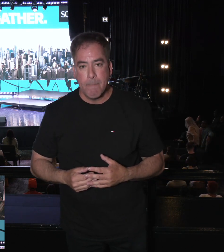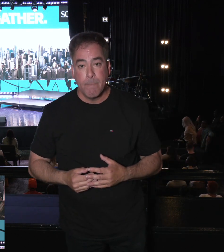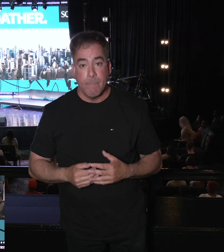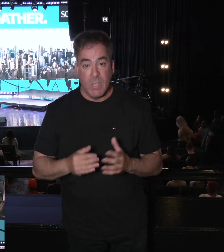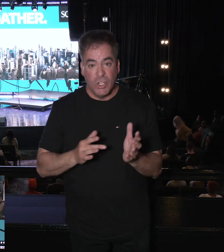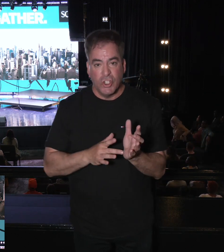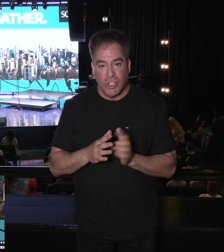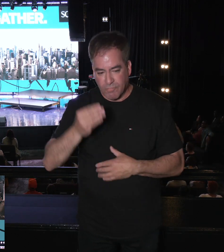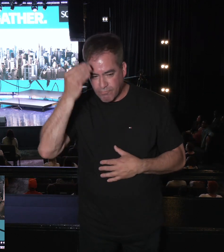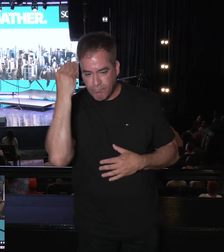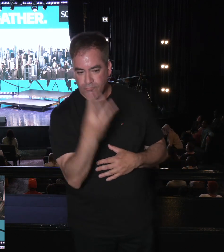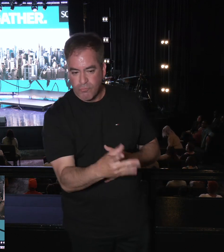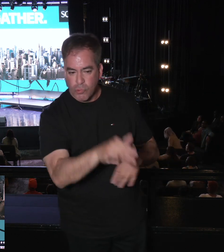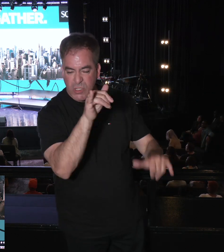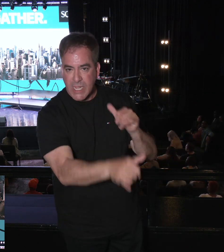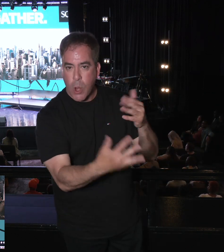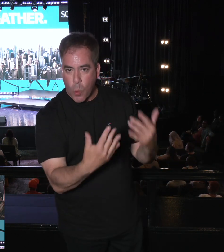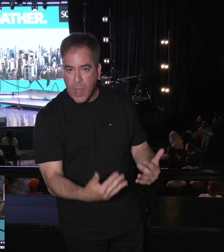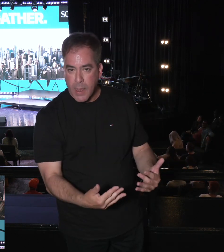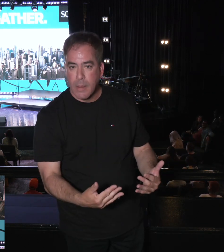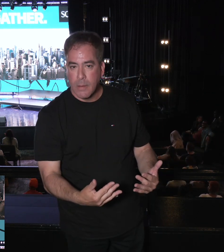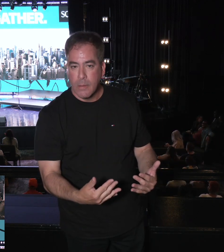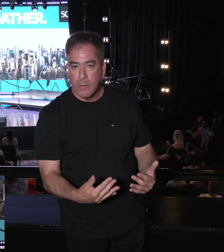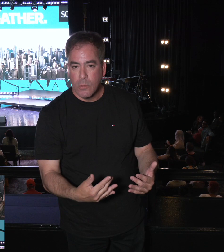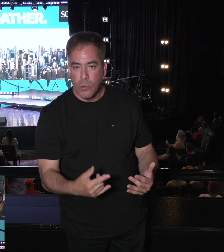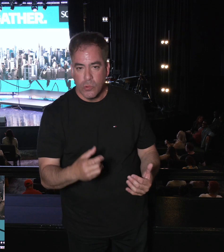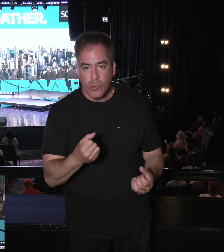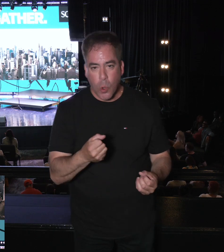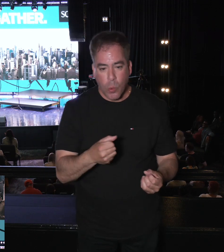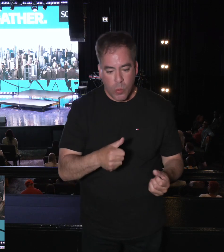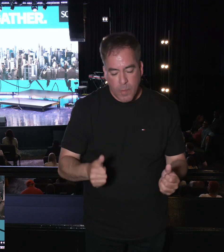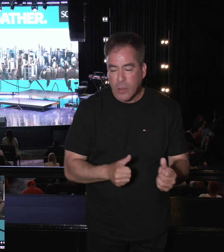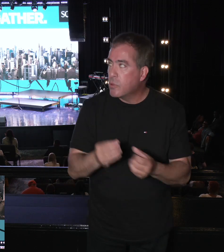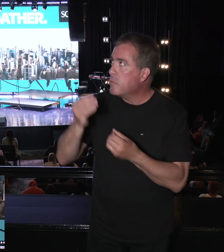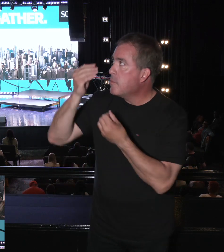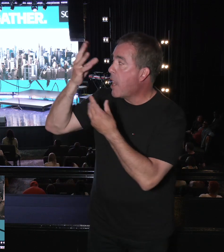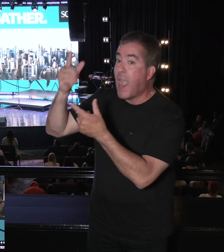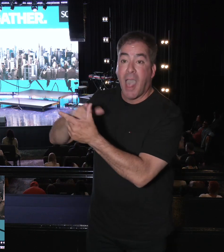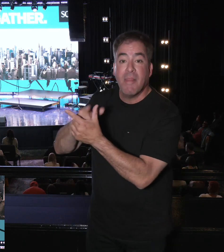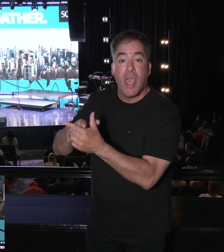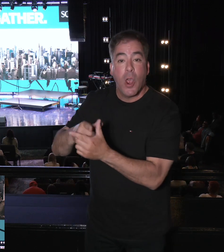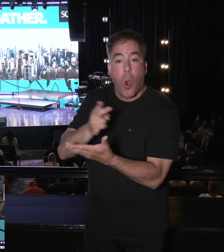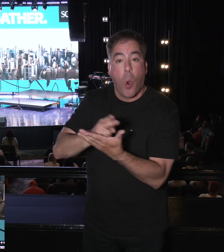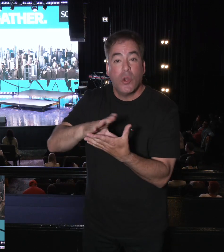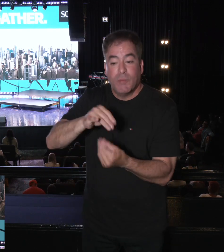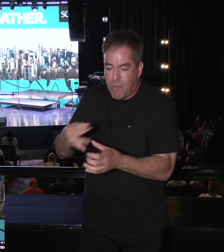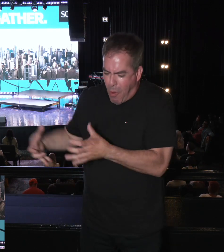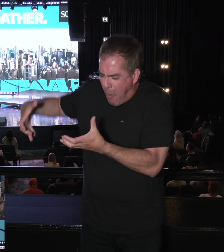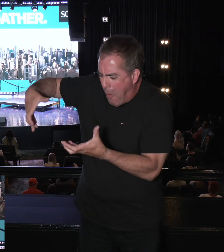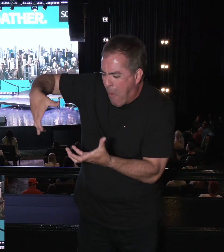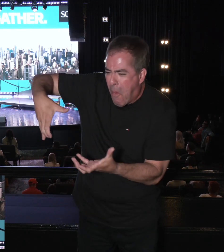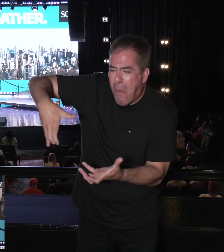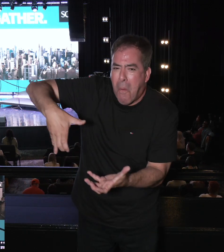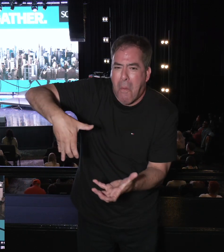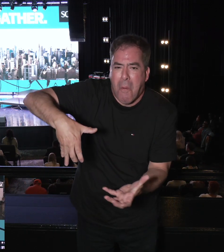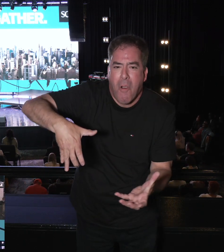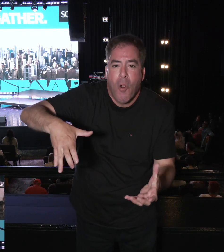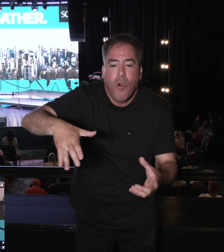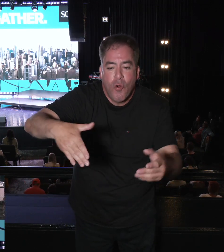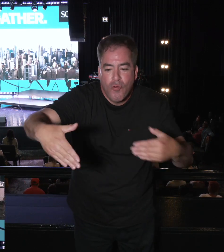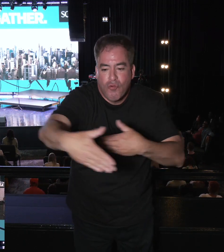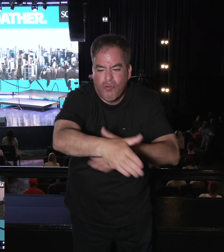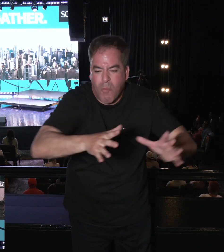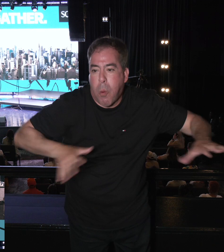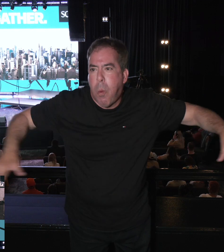Because Jesus told them to. And then the Holy Spirit fills the whole room. But was it the